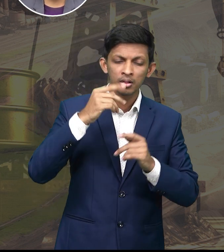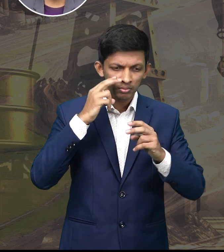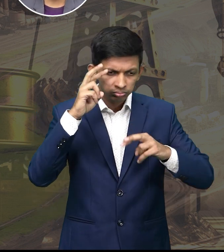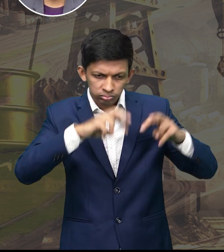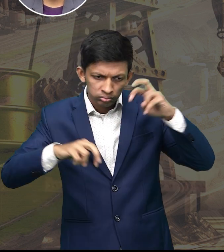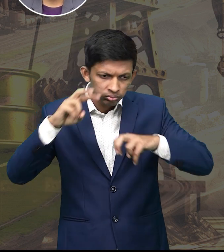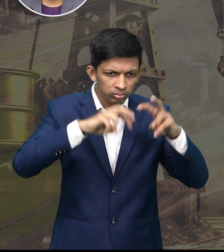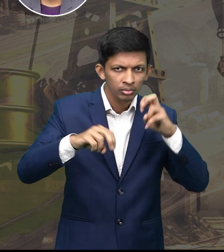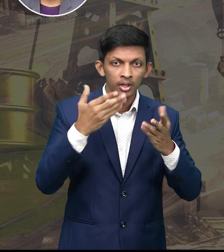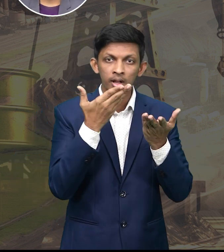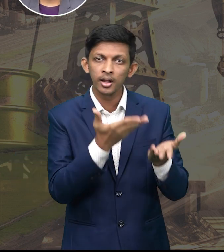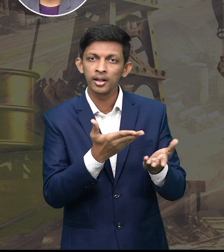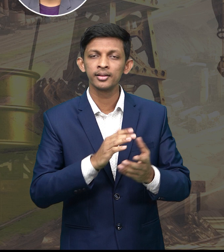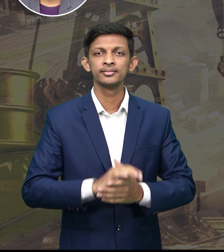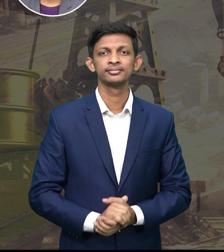amounts.